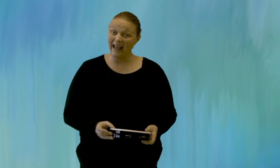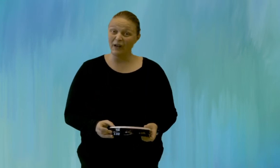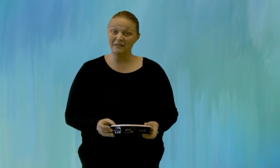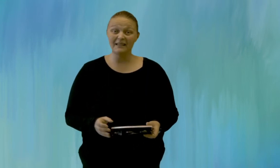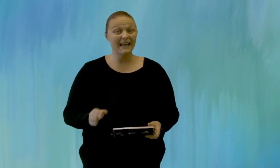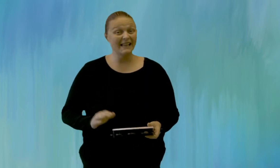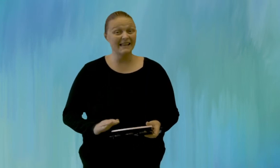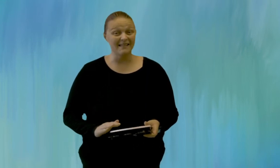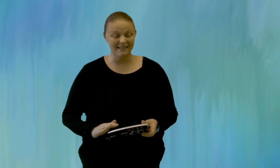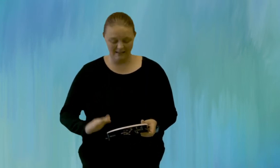sounds like this.